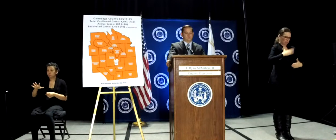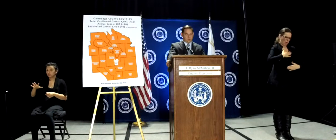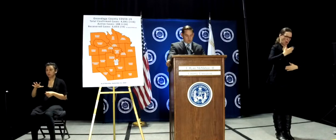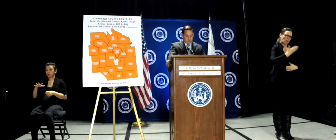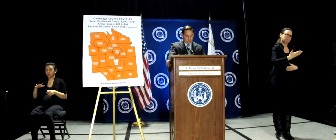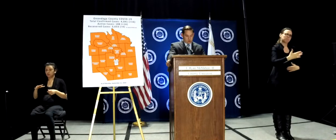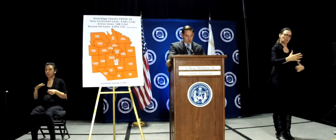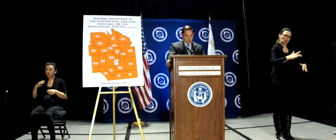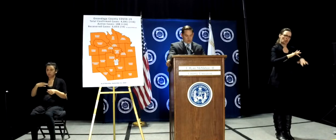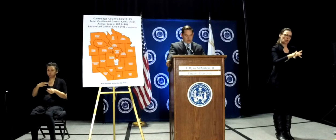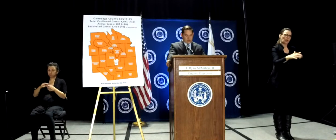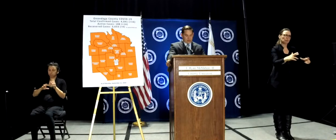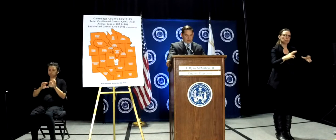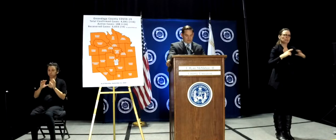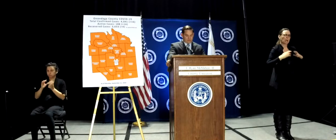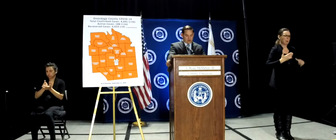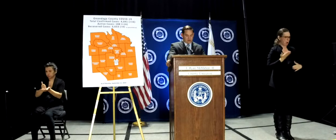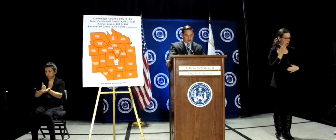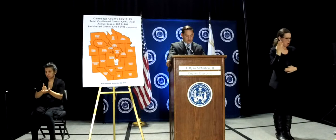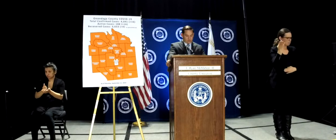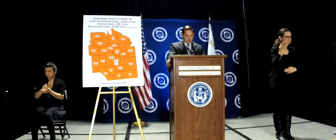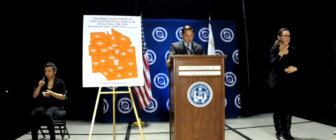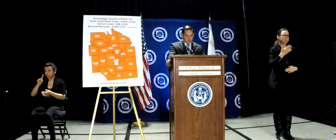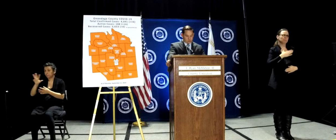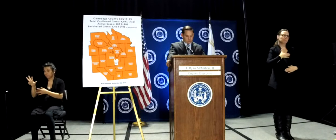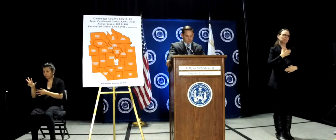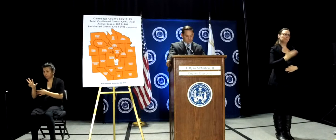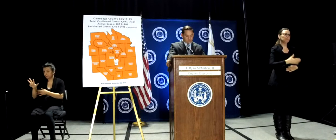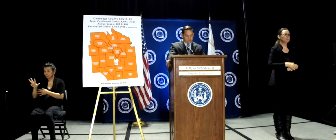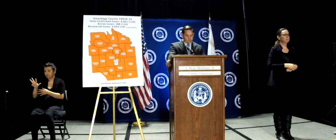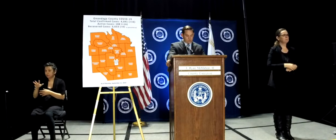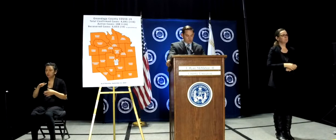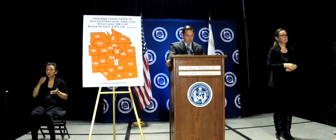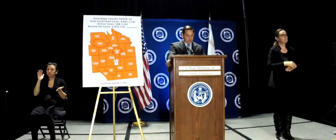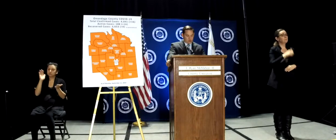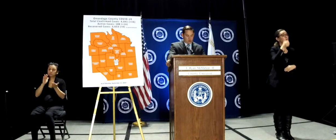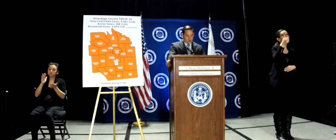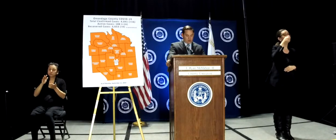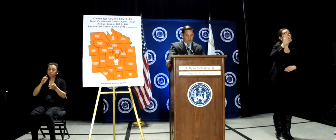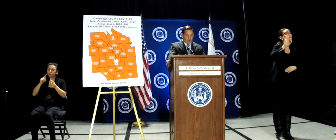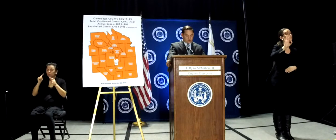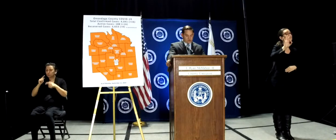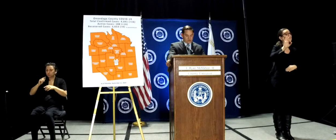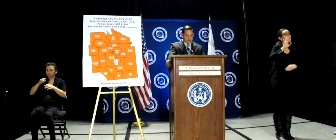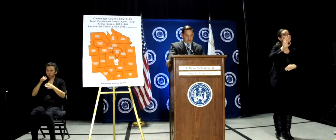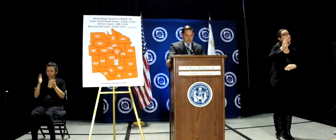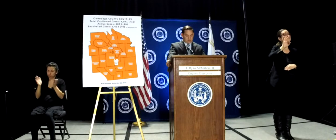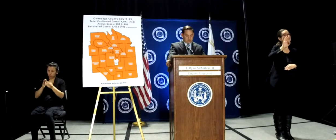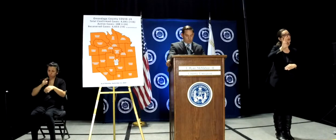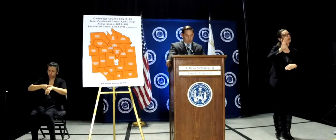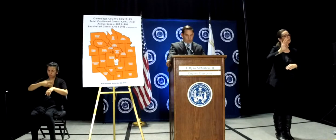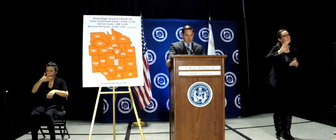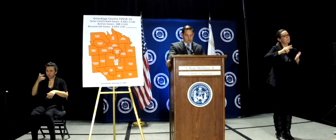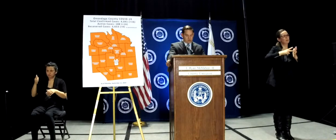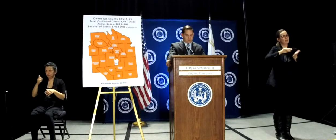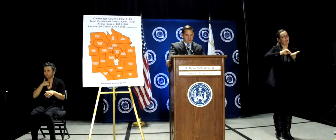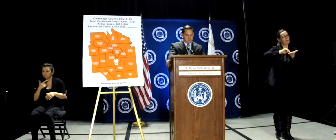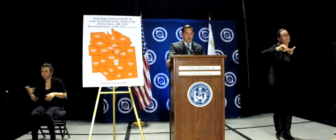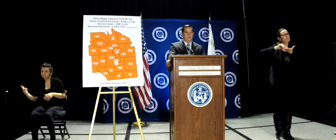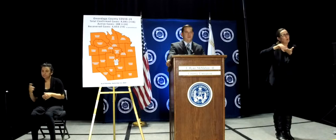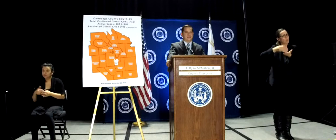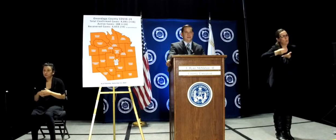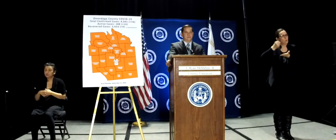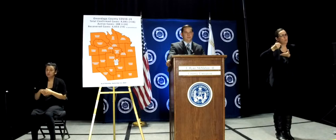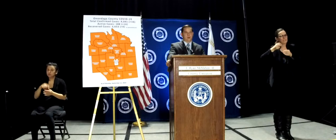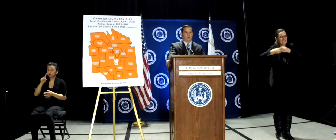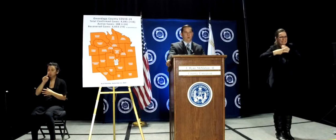furloughs. We had 11 voluntary furloughs. We have 14 more positions that have